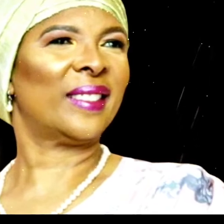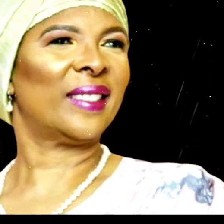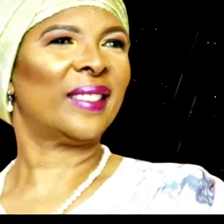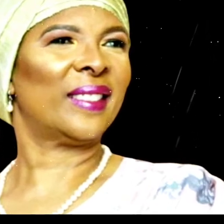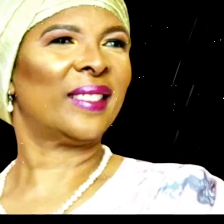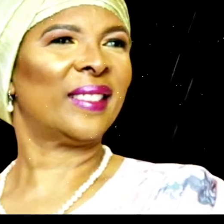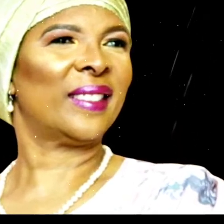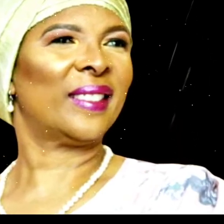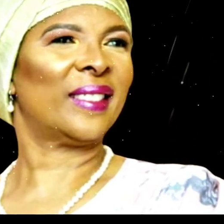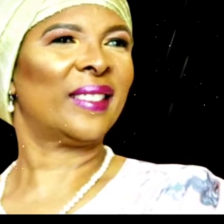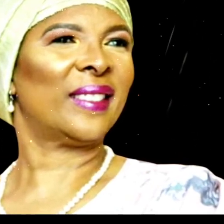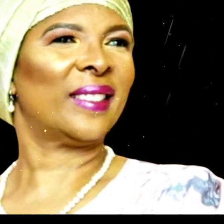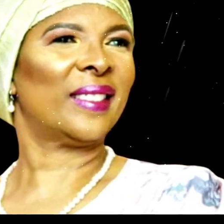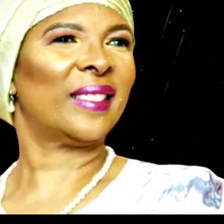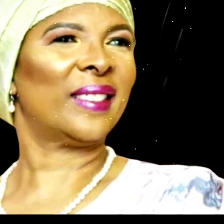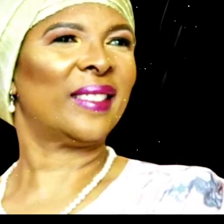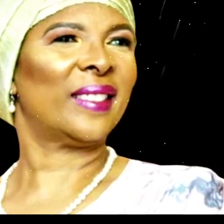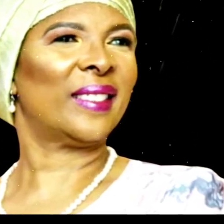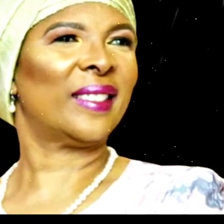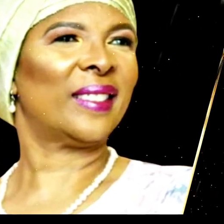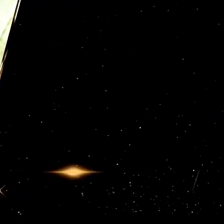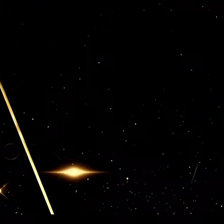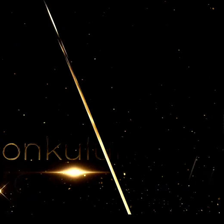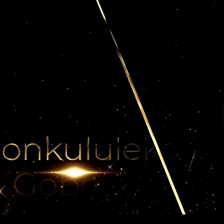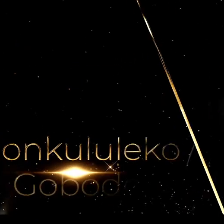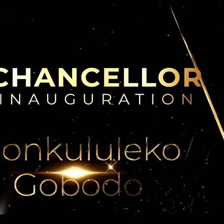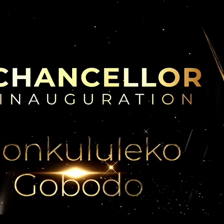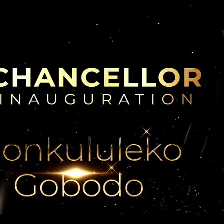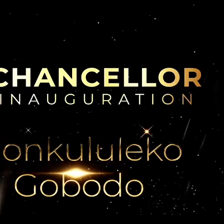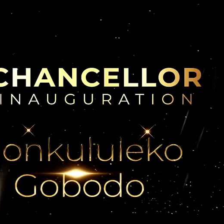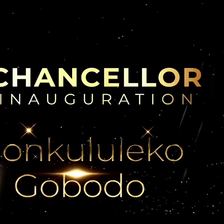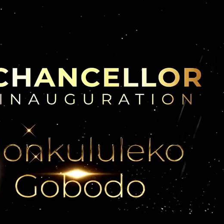I'm born in Kona, who speak at Parliament.